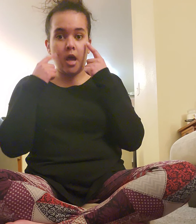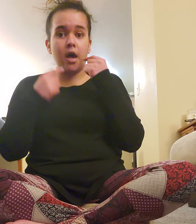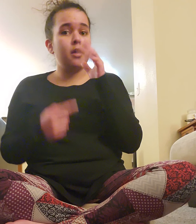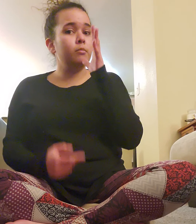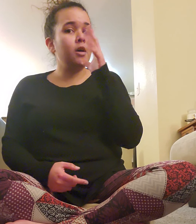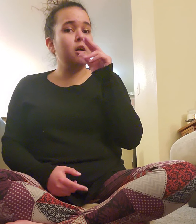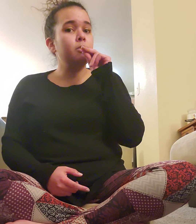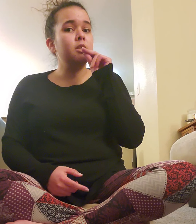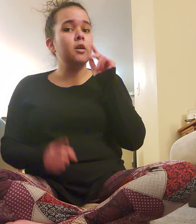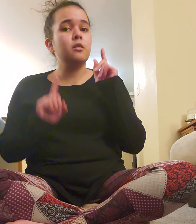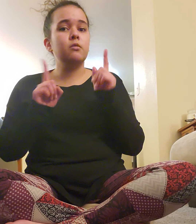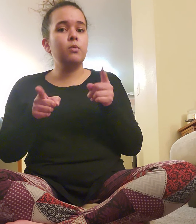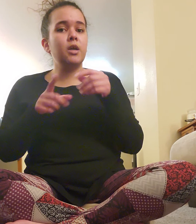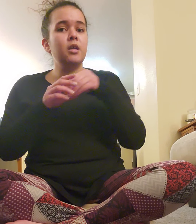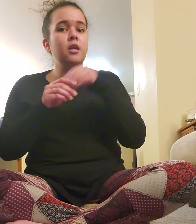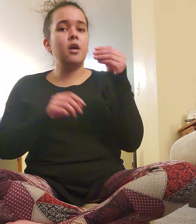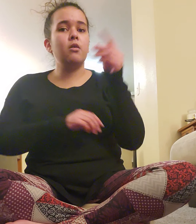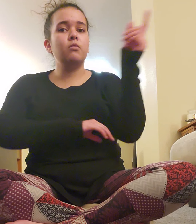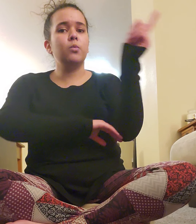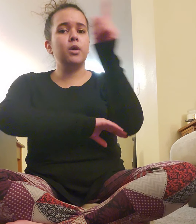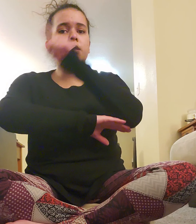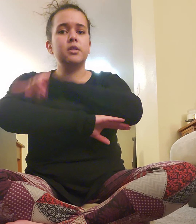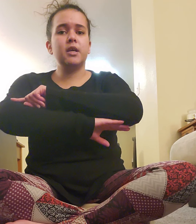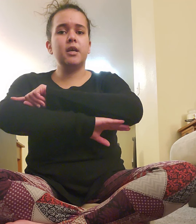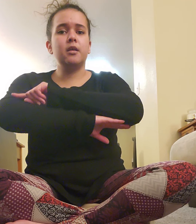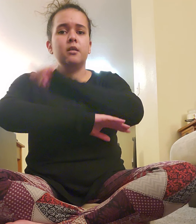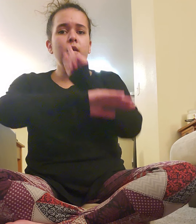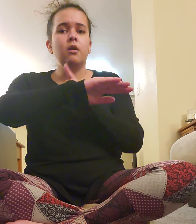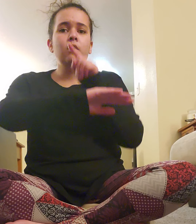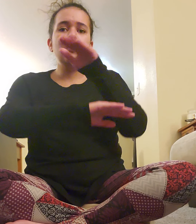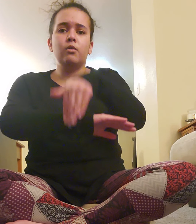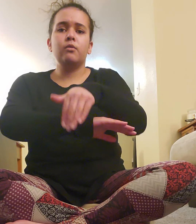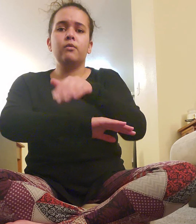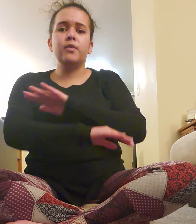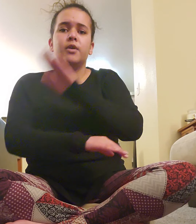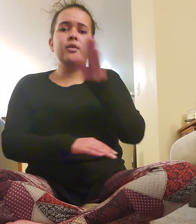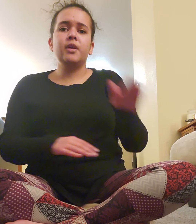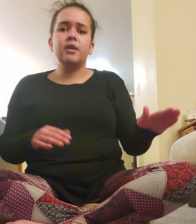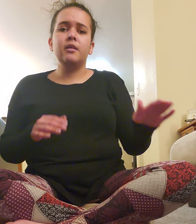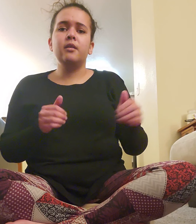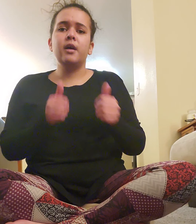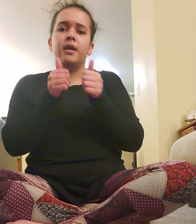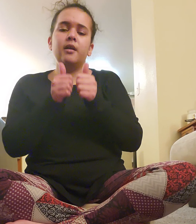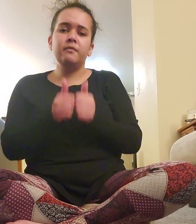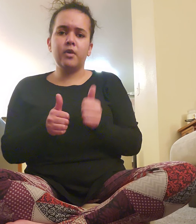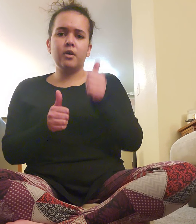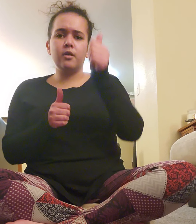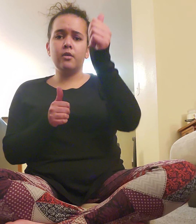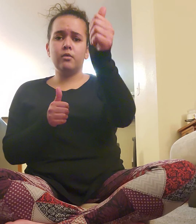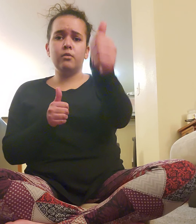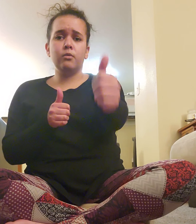Sad Mama Duck went out one day, over the hill and far